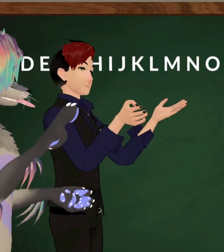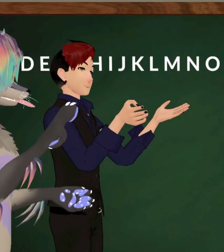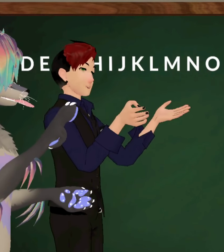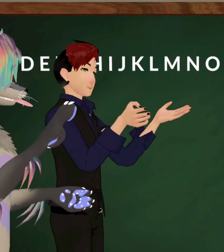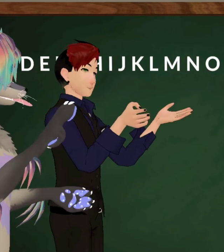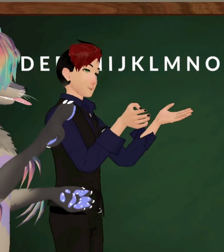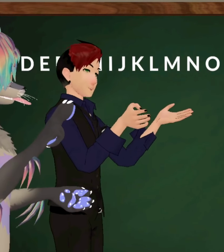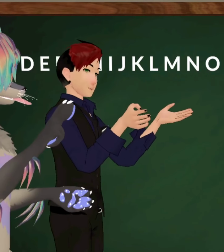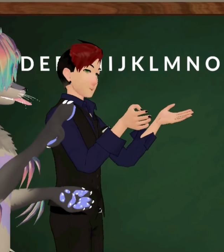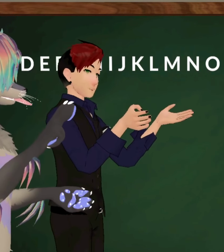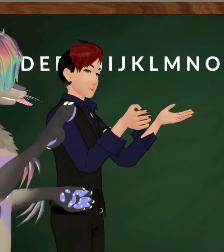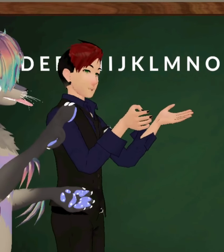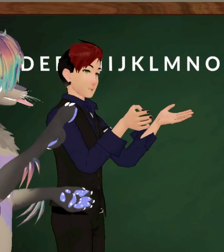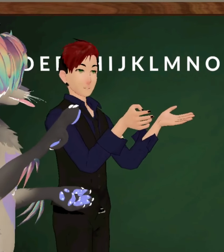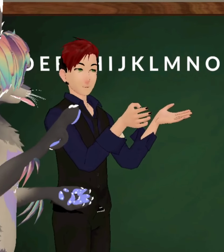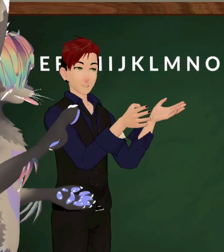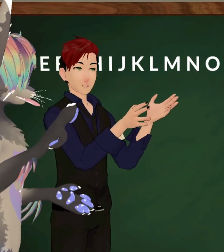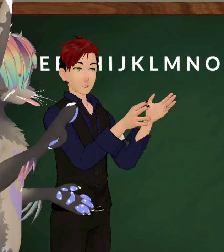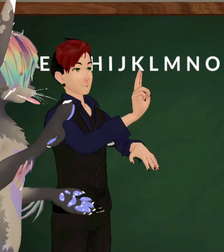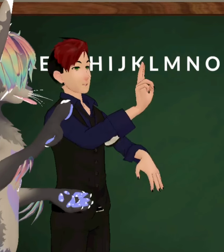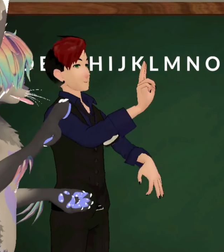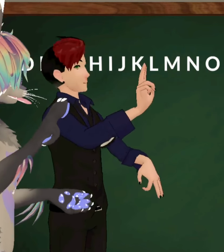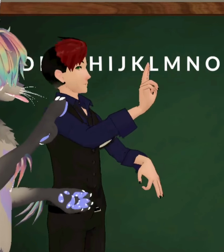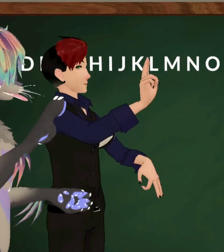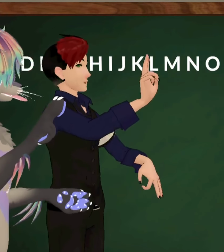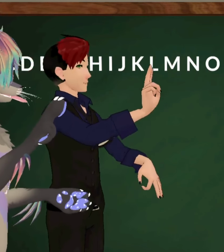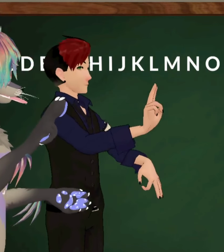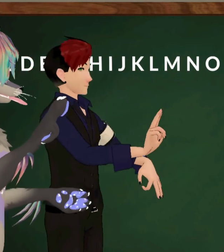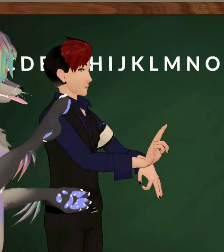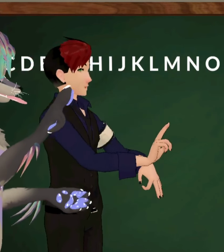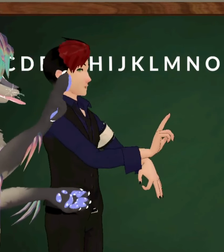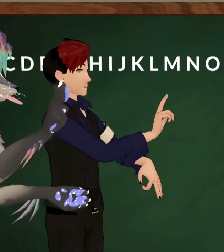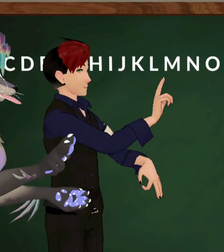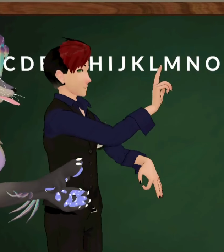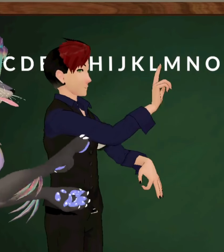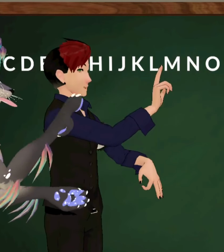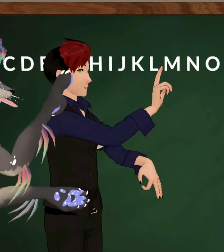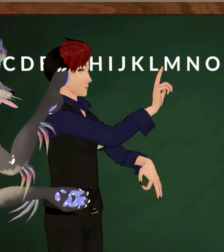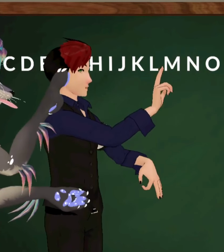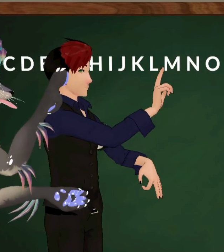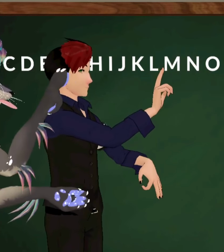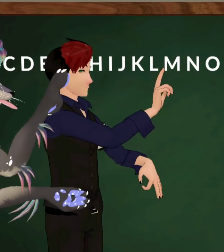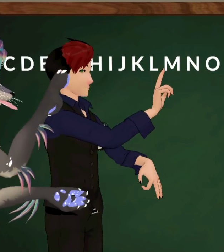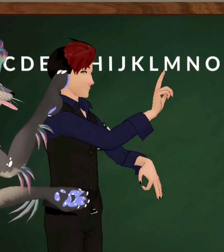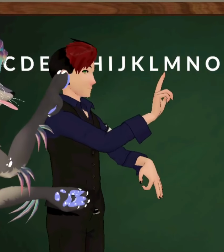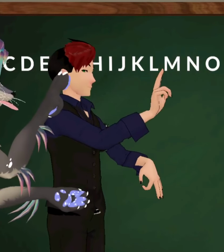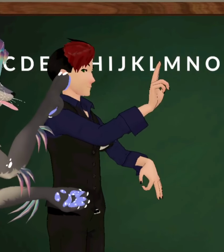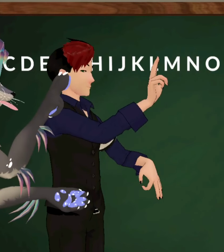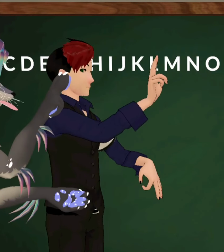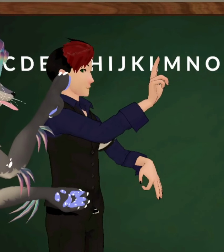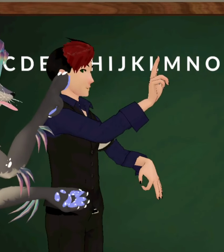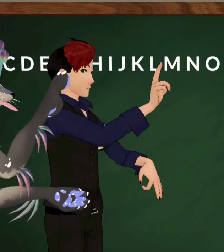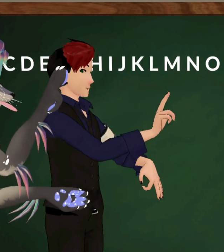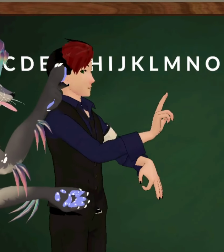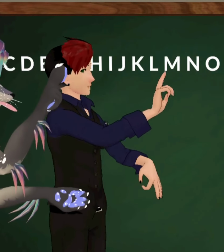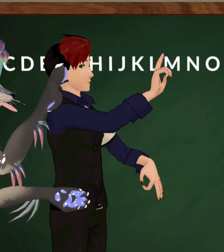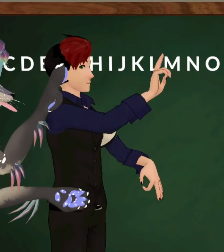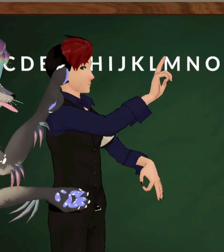not something we can do in VR, so we've adapted. So we have U, where we draw the U, and then V, where we kind of make